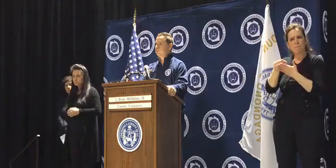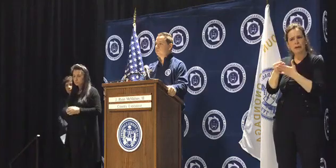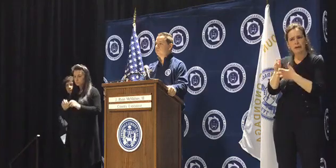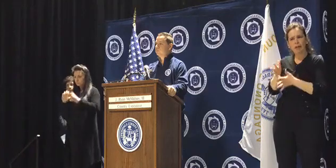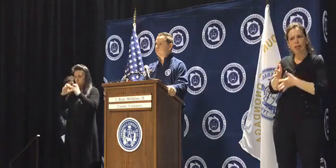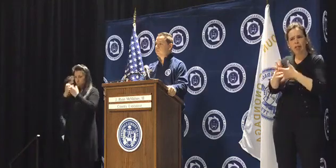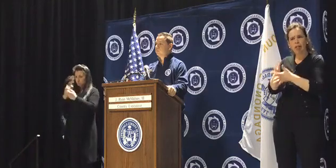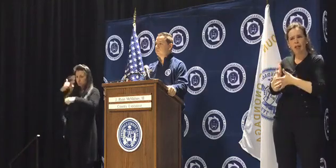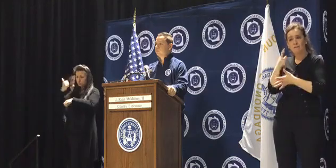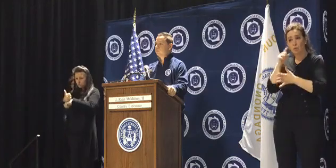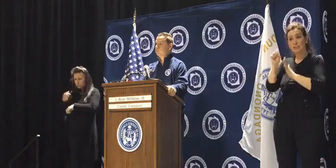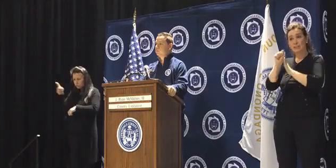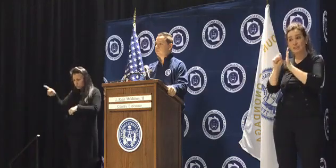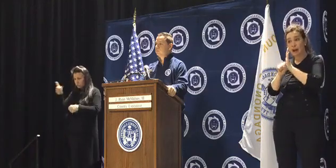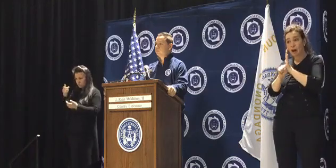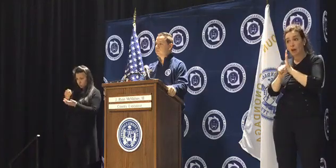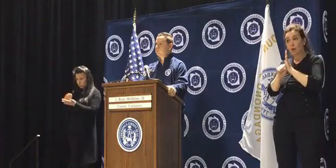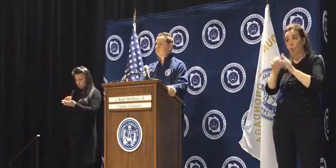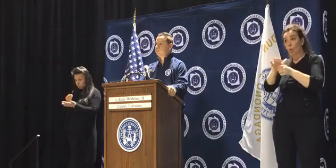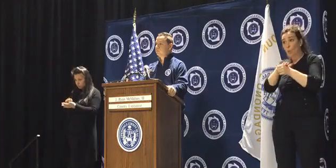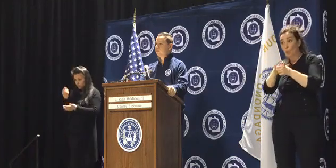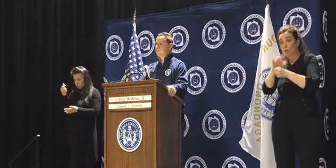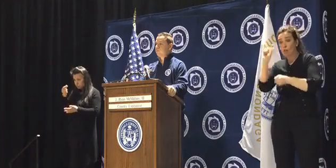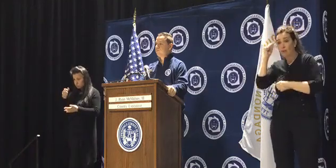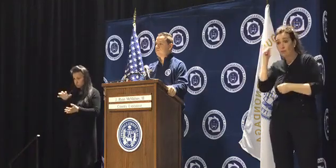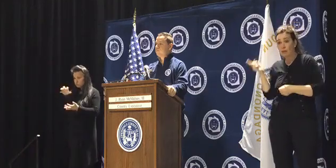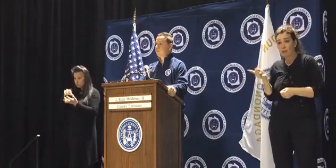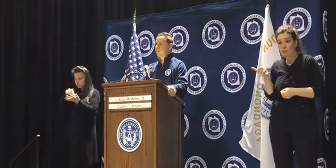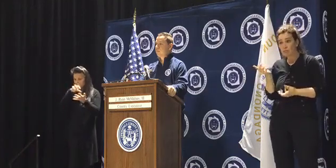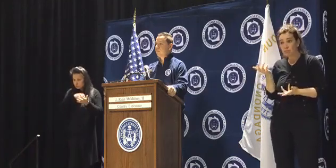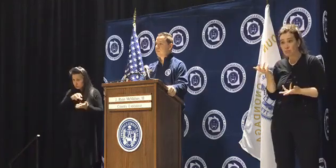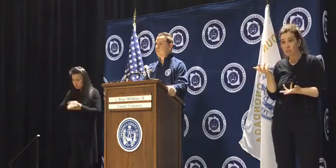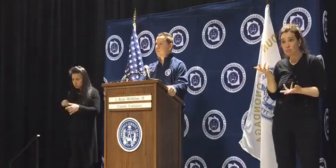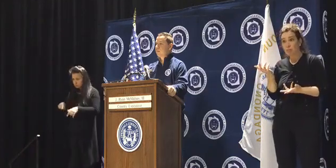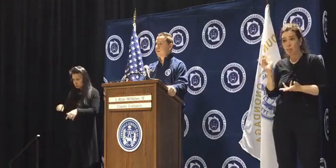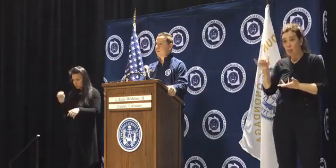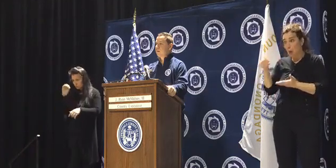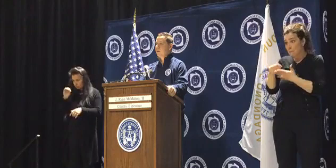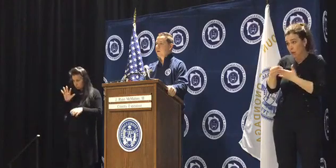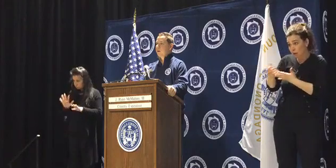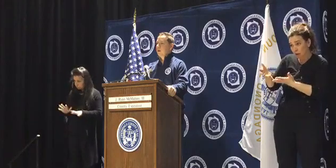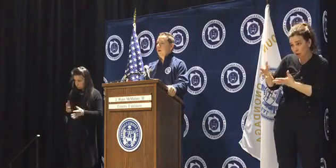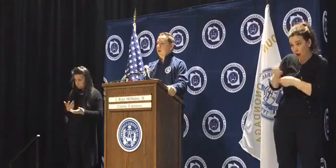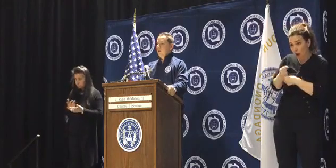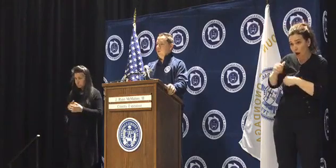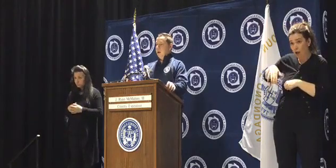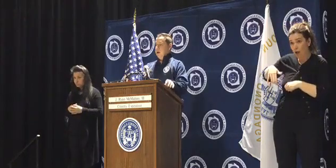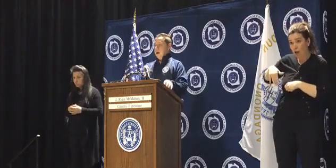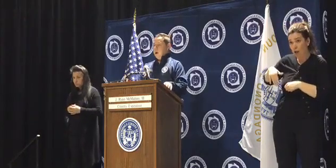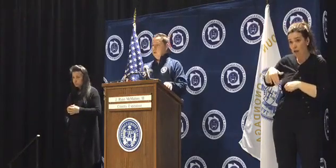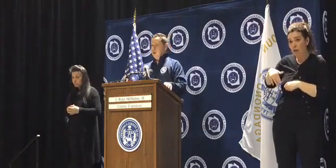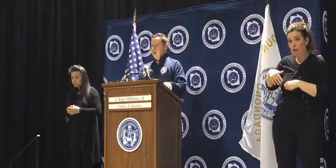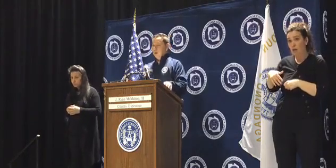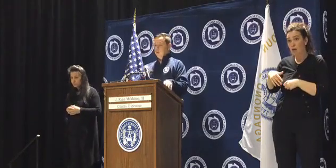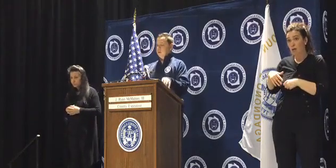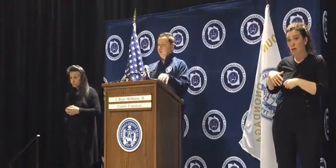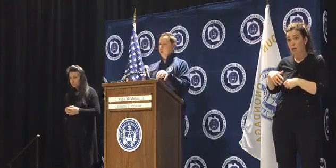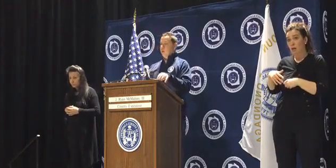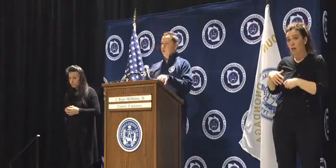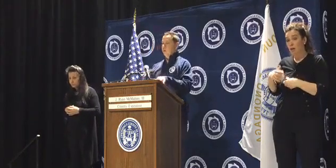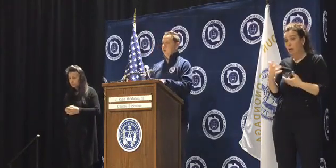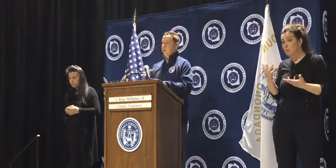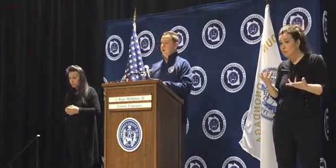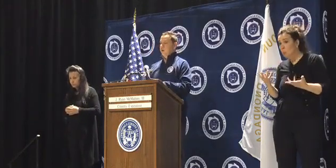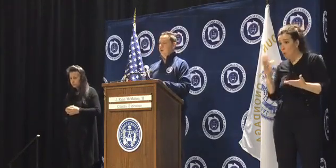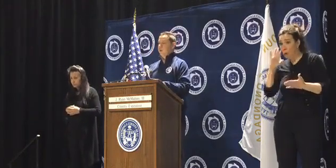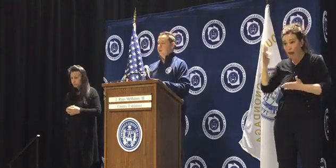state governments. Is any of that money coming our way? Is it going to be used to hire more health investigators? Right now, Chris,